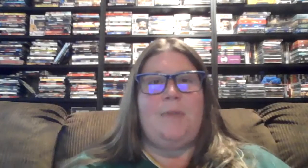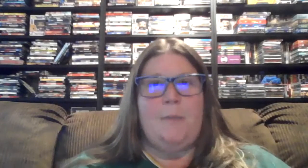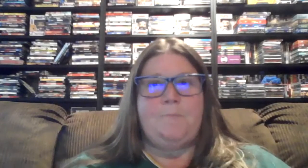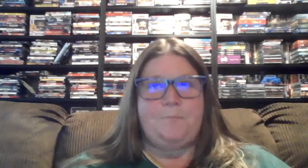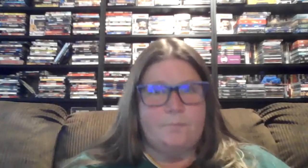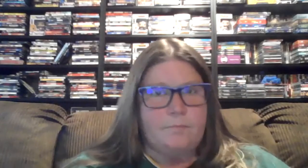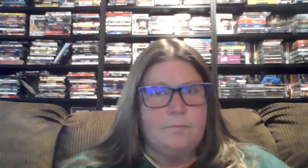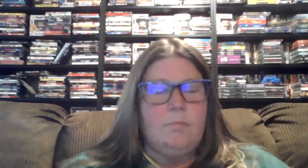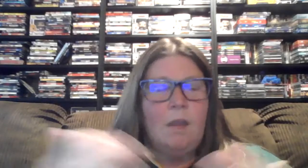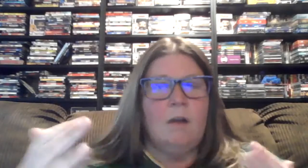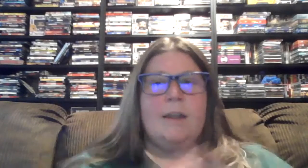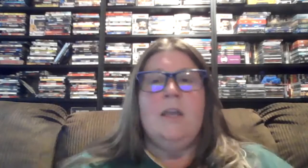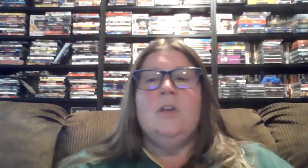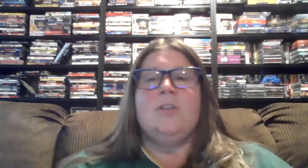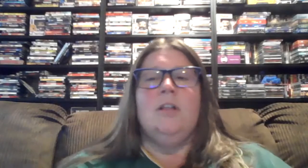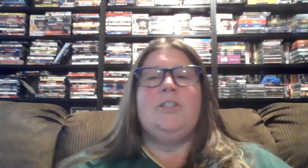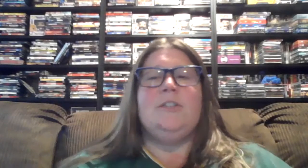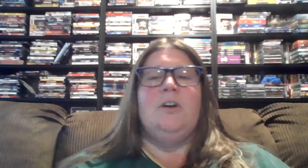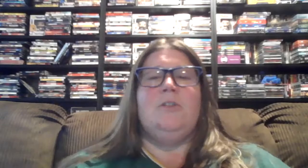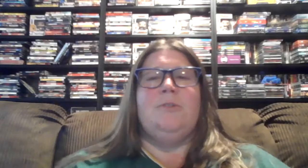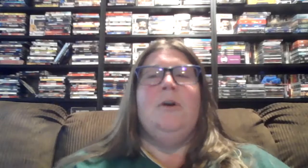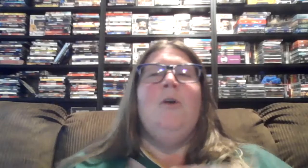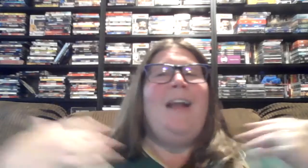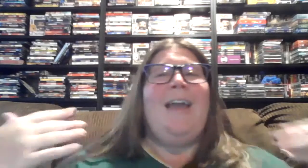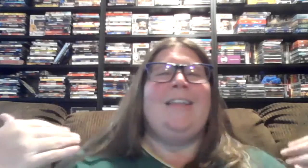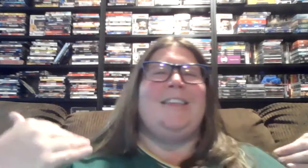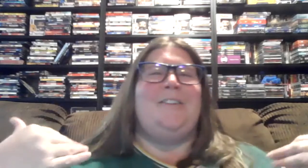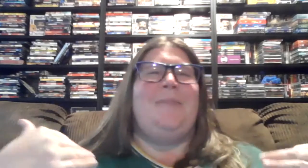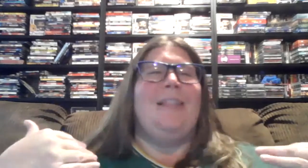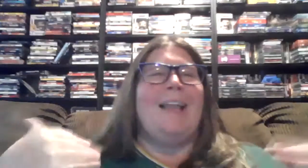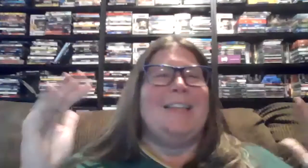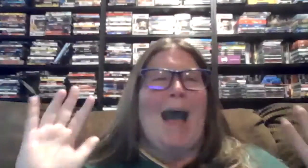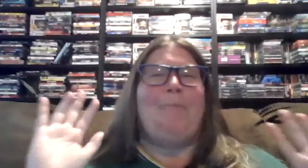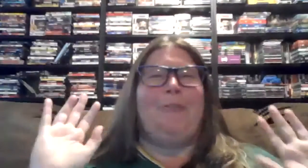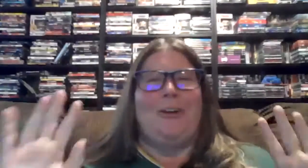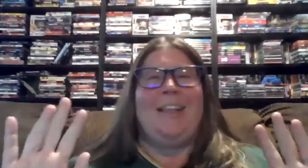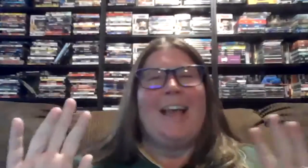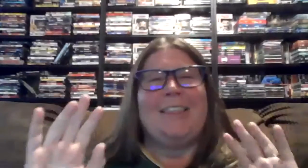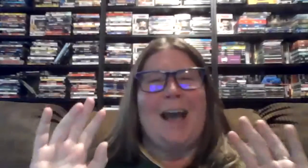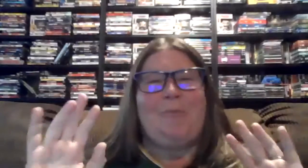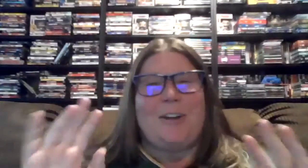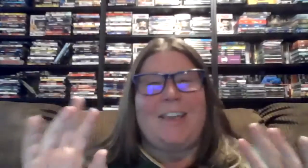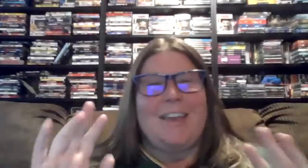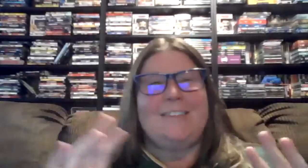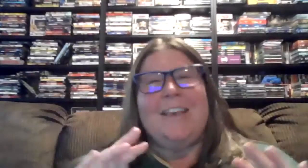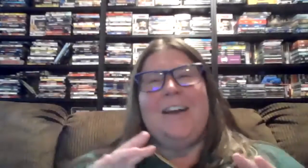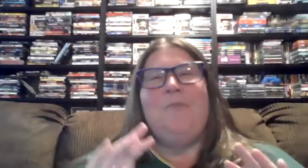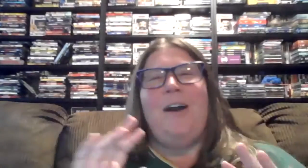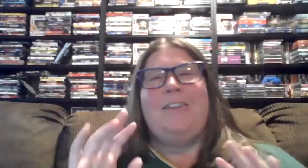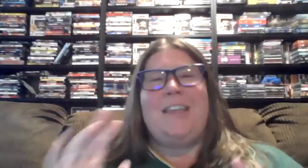be. All right. So let's just go through what I consider to be like the top 40, like the top 40 hits of what you need